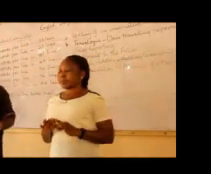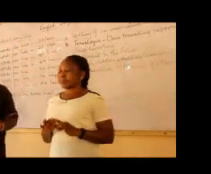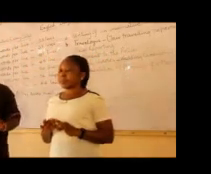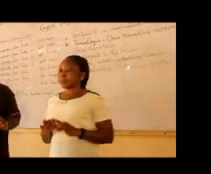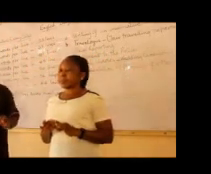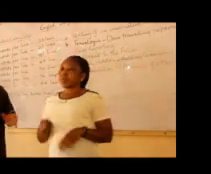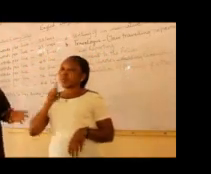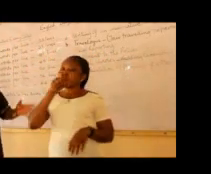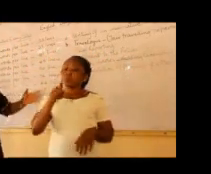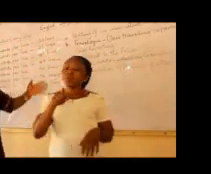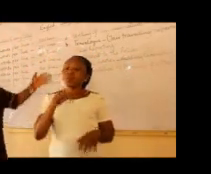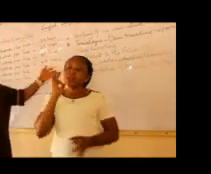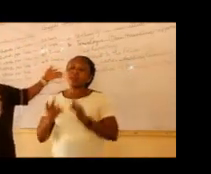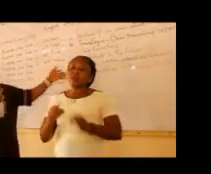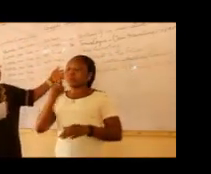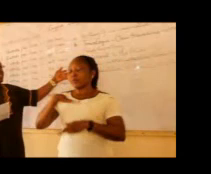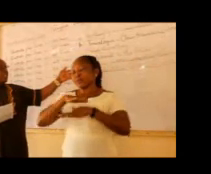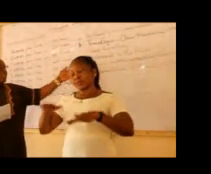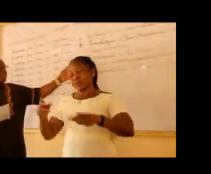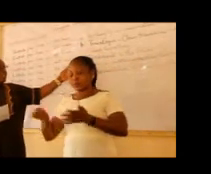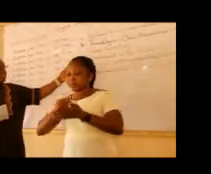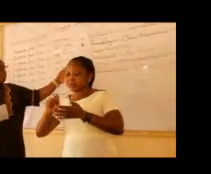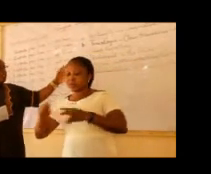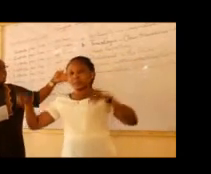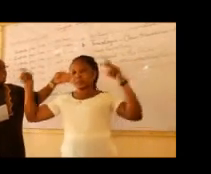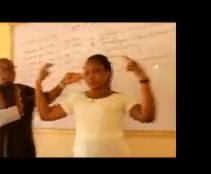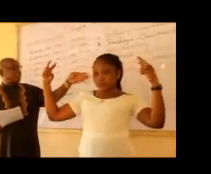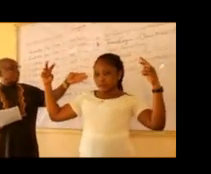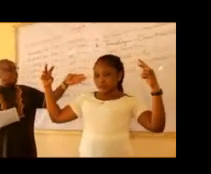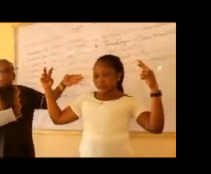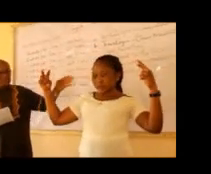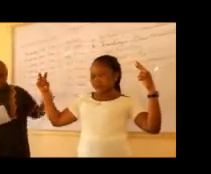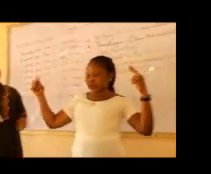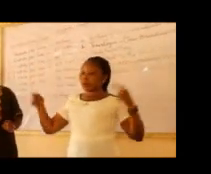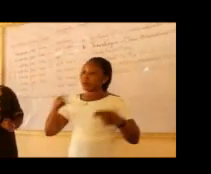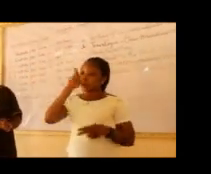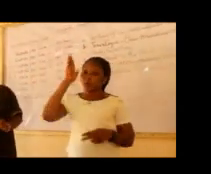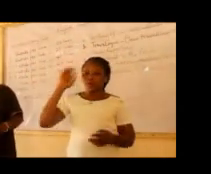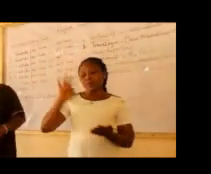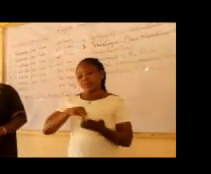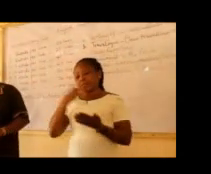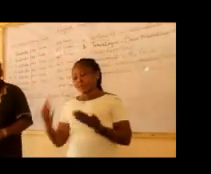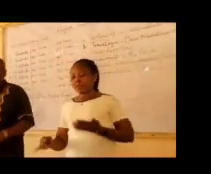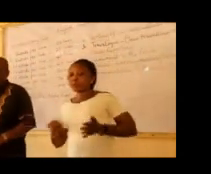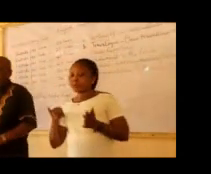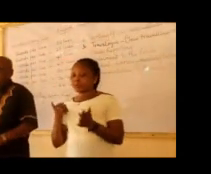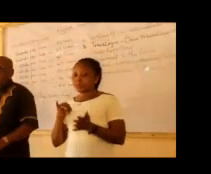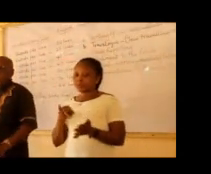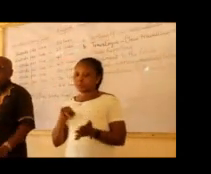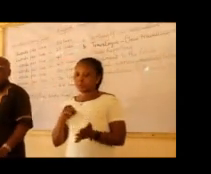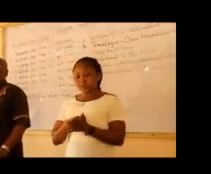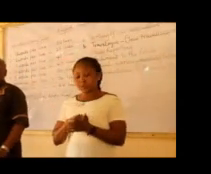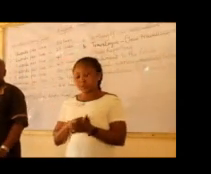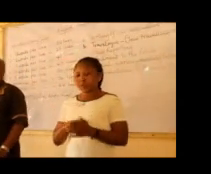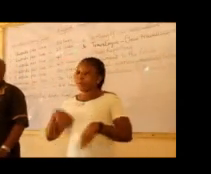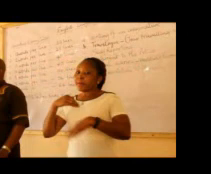title in the narrative essay is penalized. Make sure